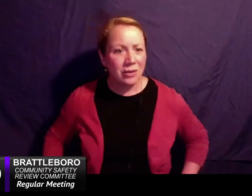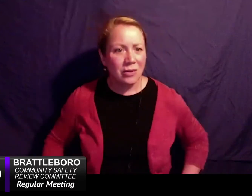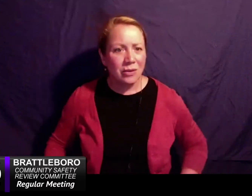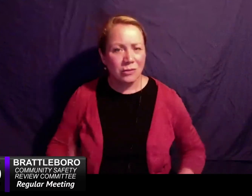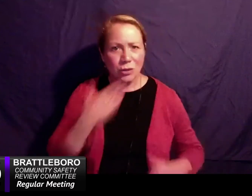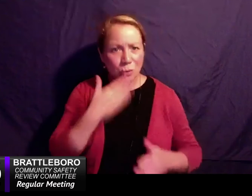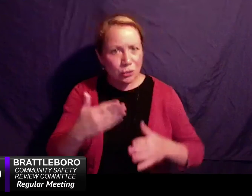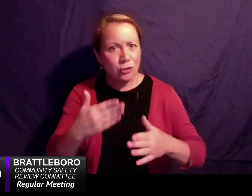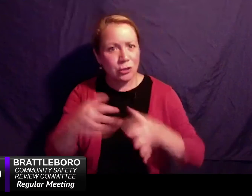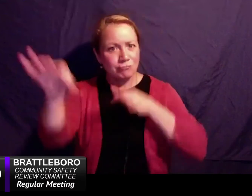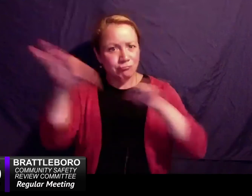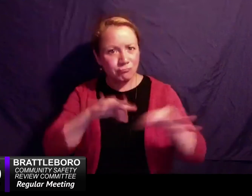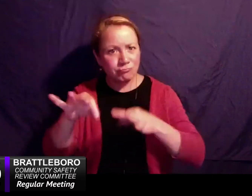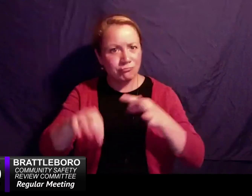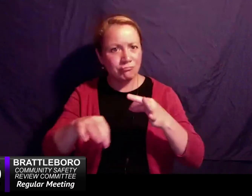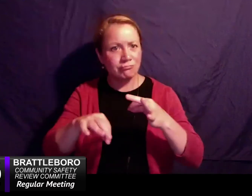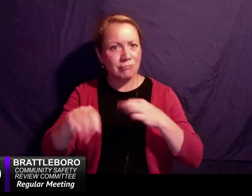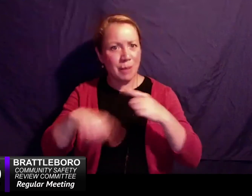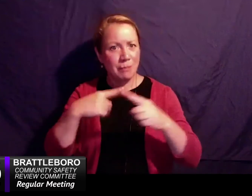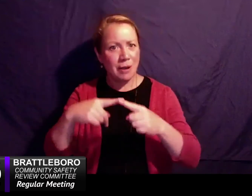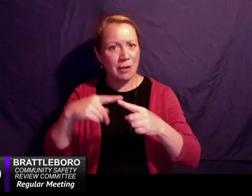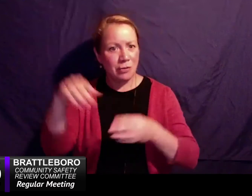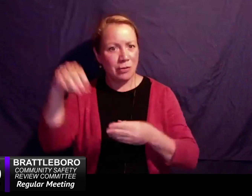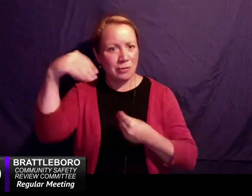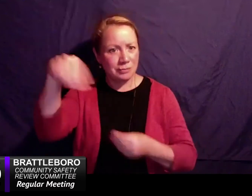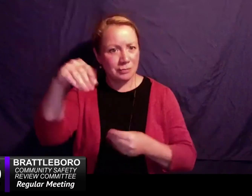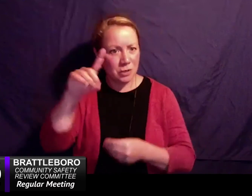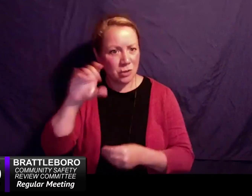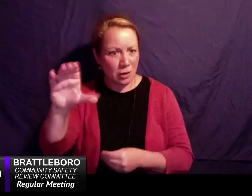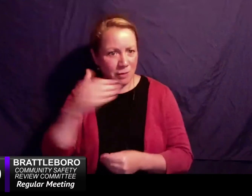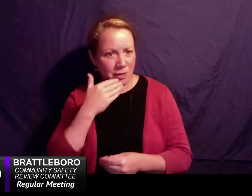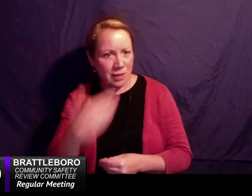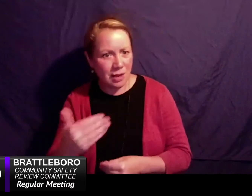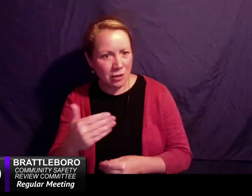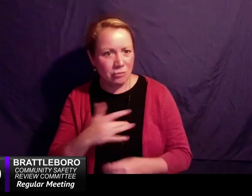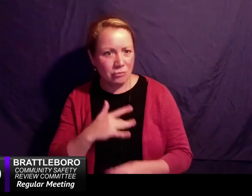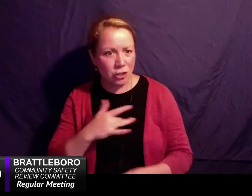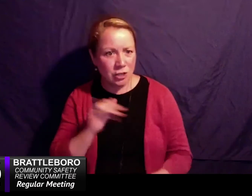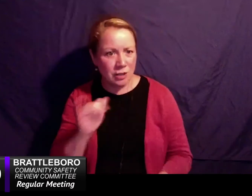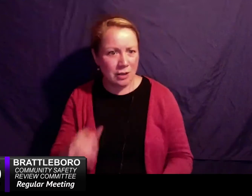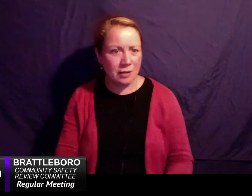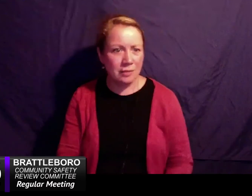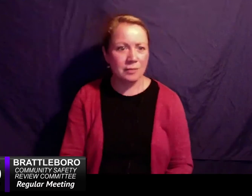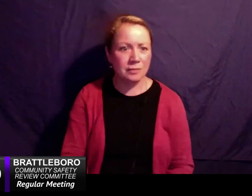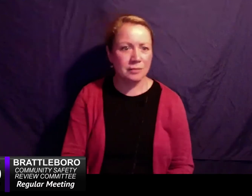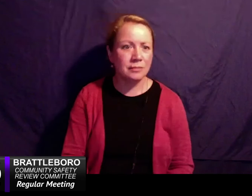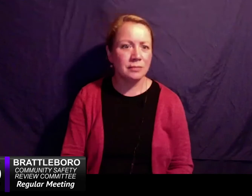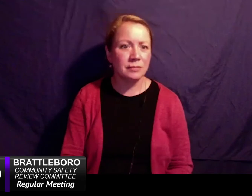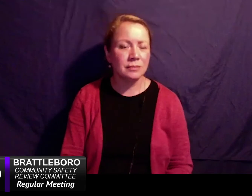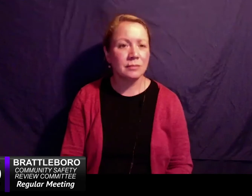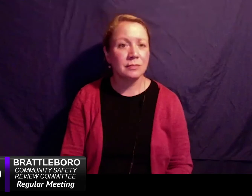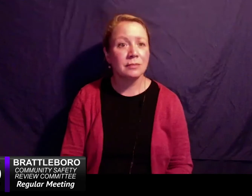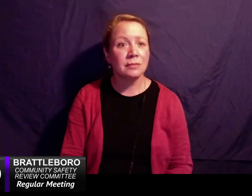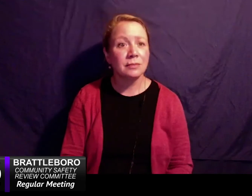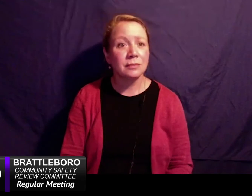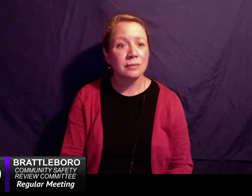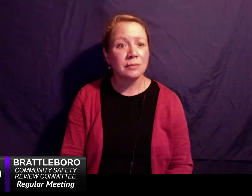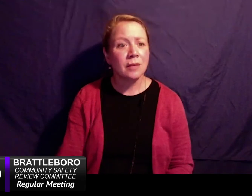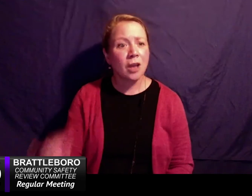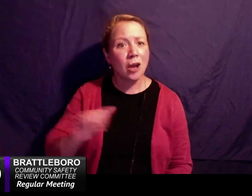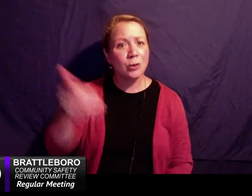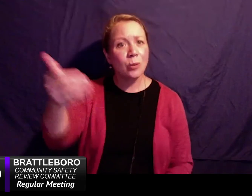appreciate your perspective and your sharing. And I also want to welcome